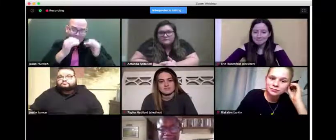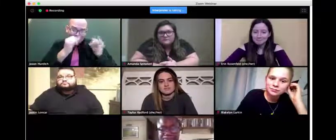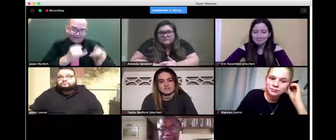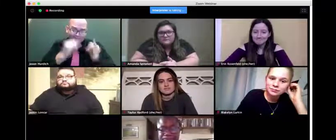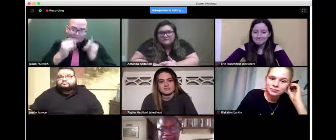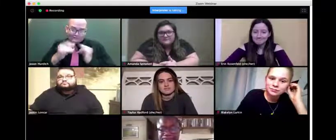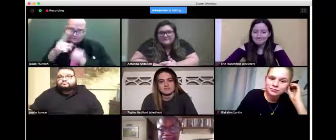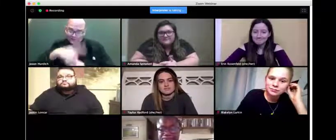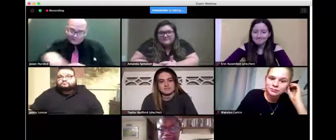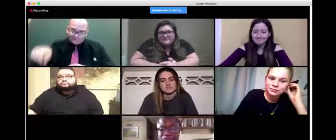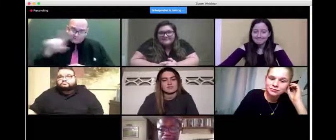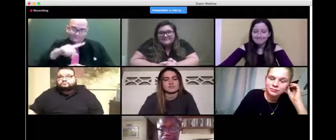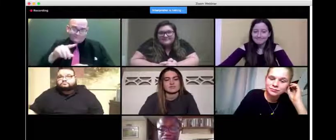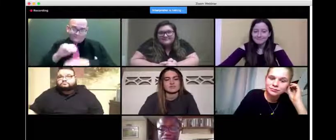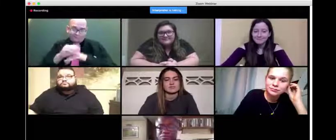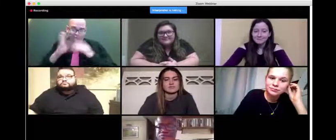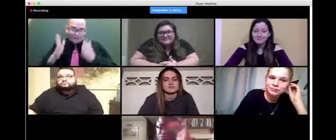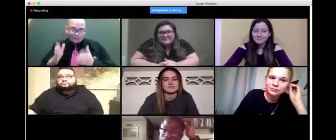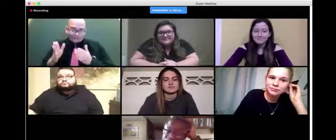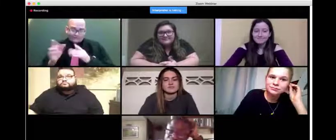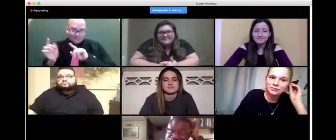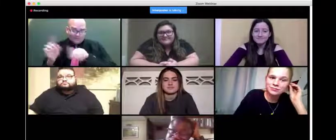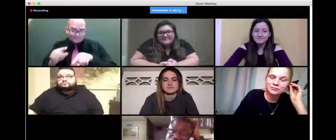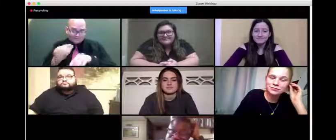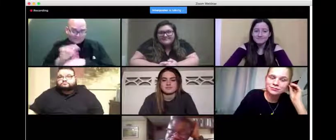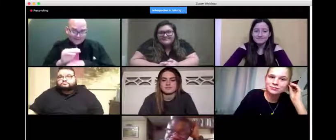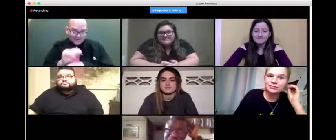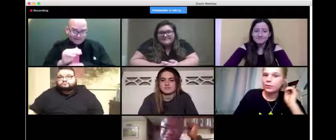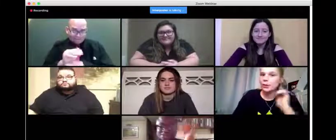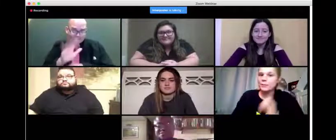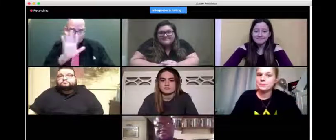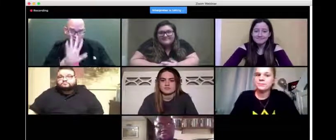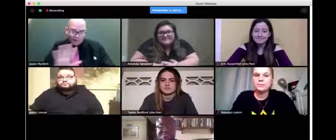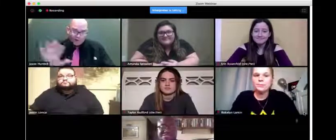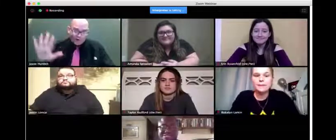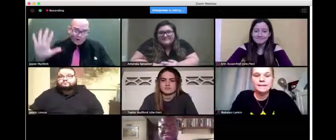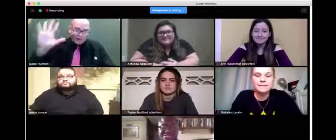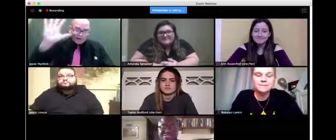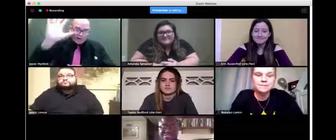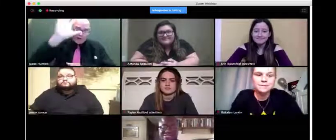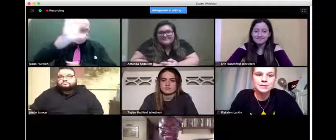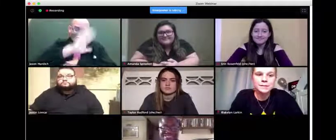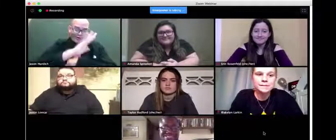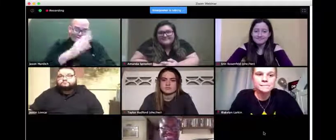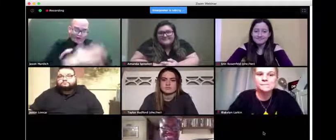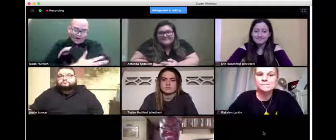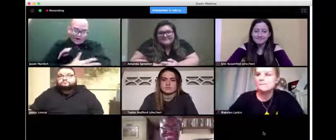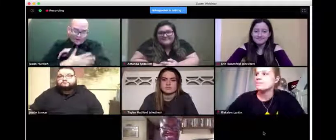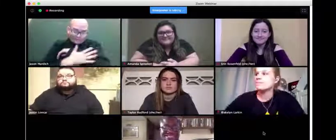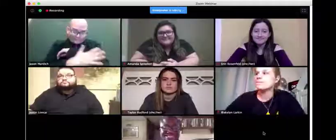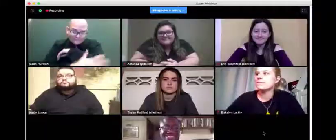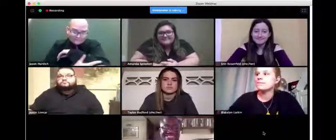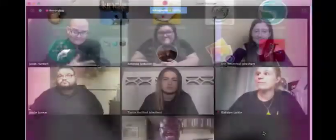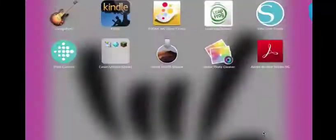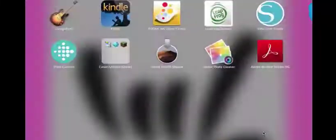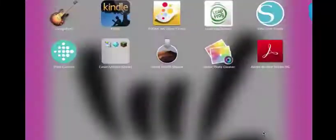came tonight from all over the country, from the north, from the south, from the east and far